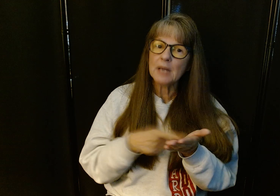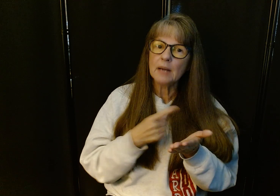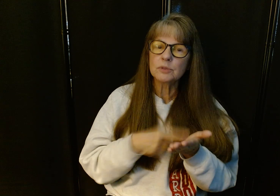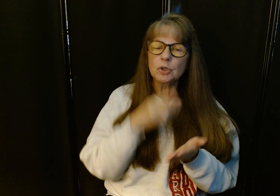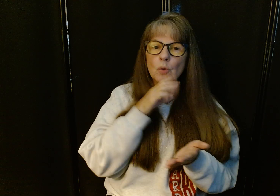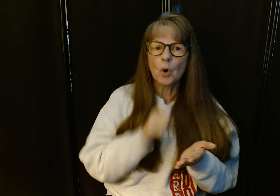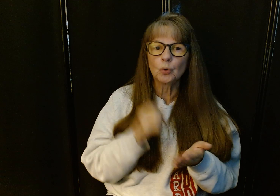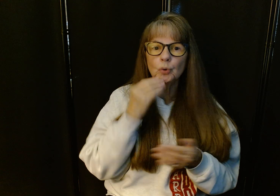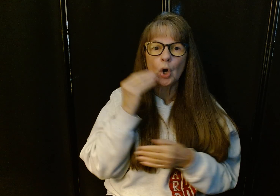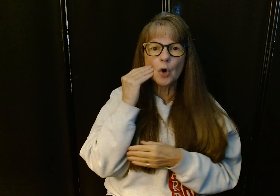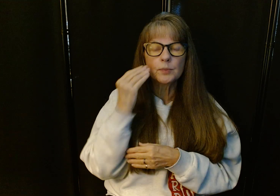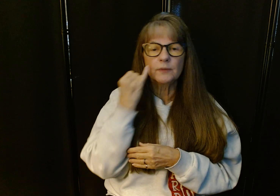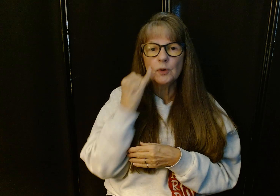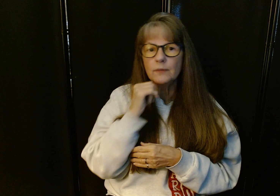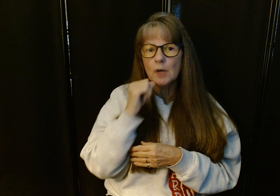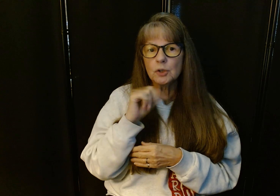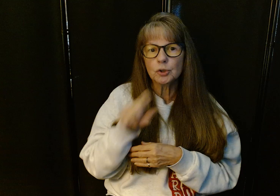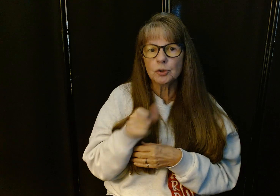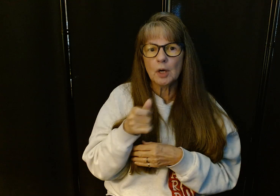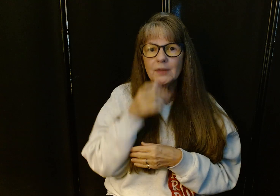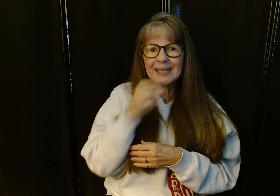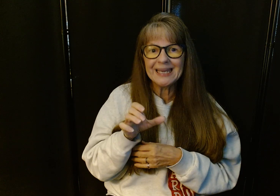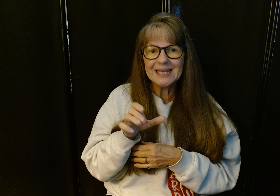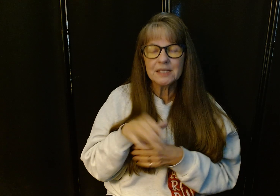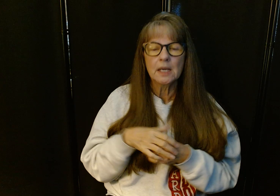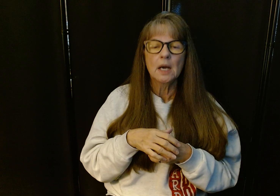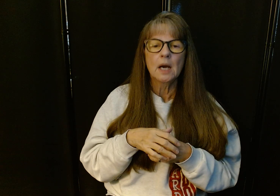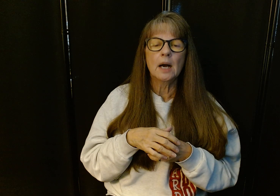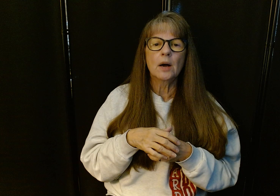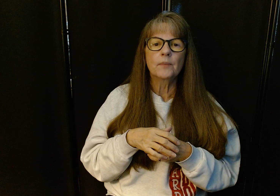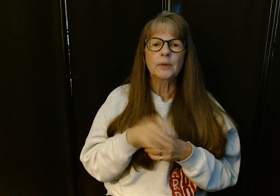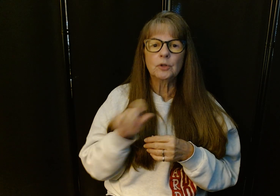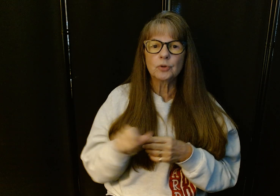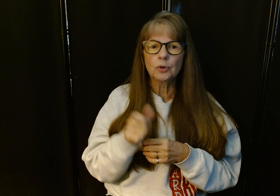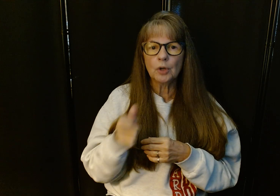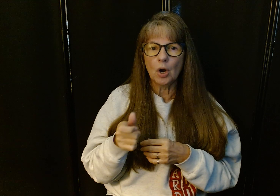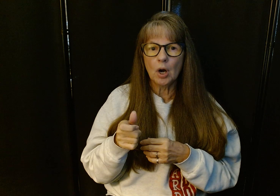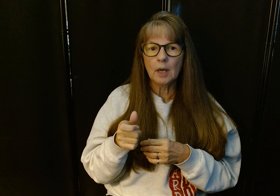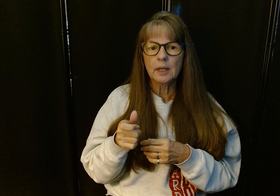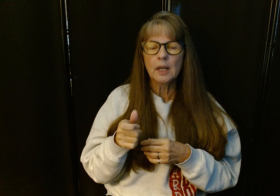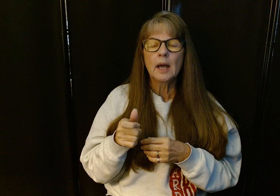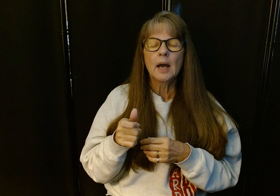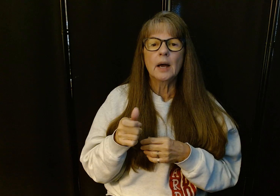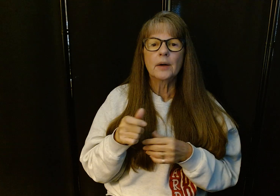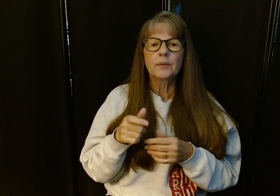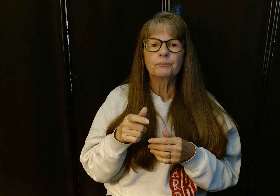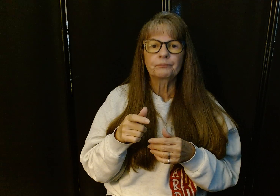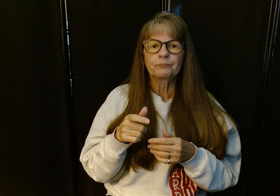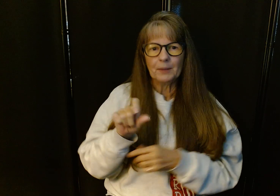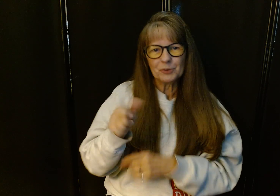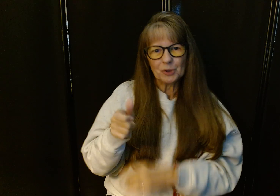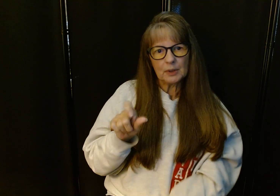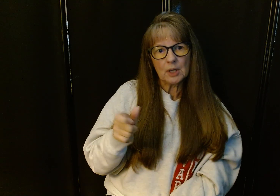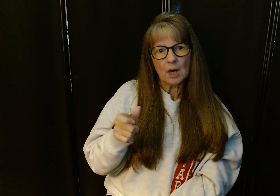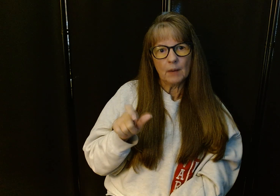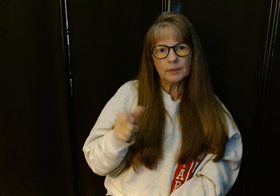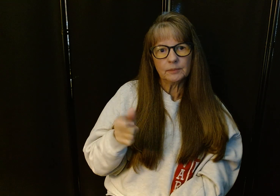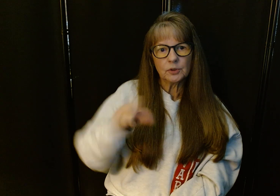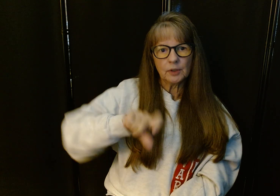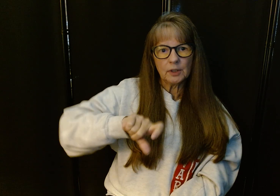sometimes, older homes, if you have not turned on the heat, and you turn it on, I'm doing the knob, turn it off,